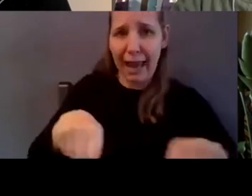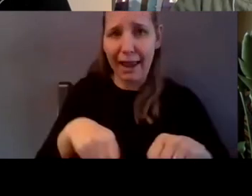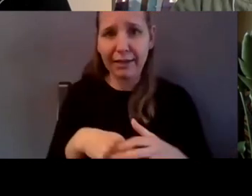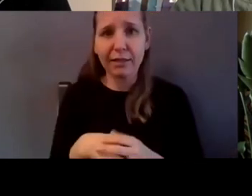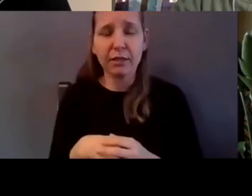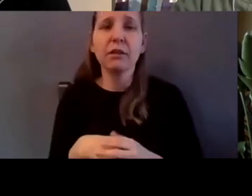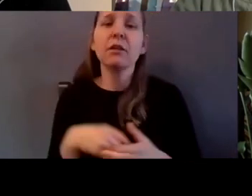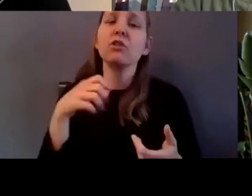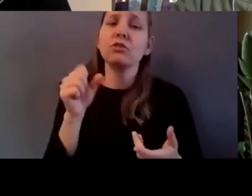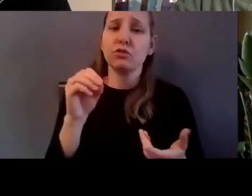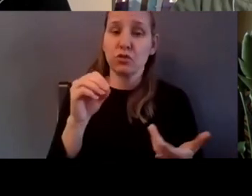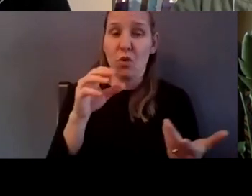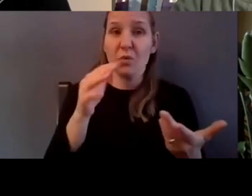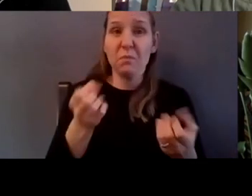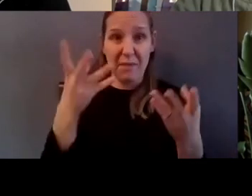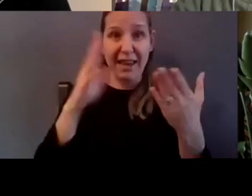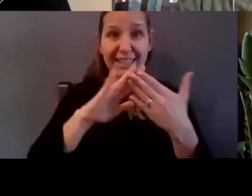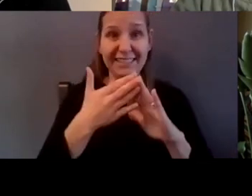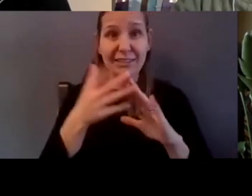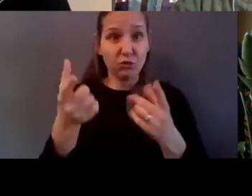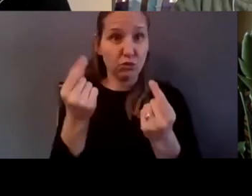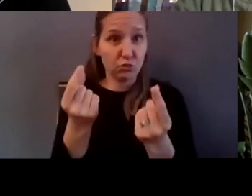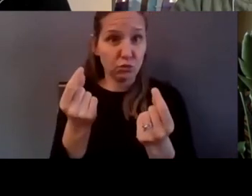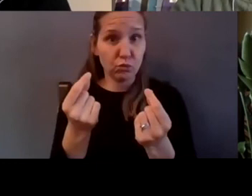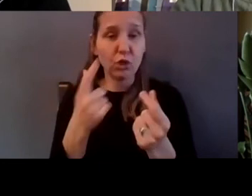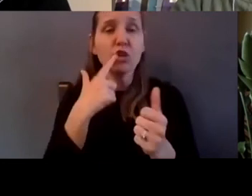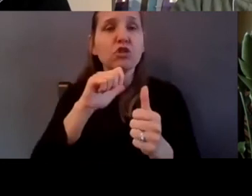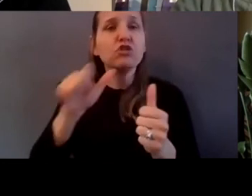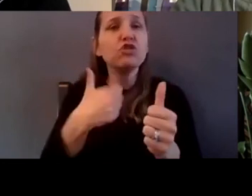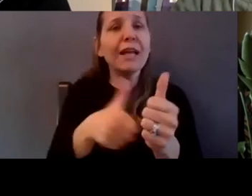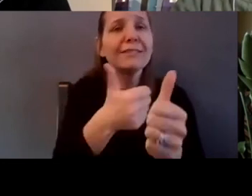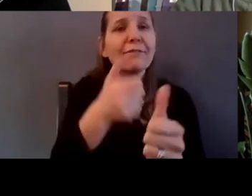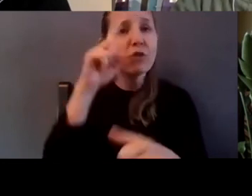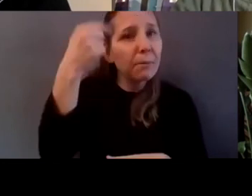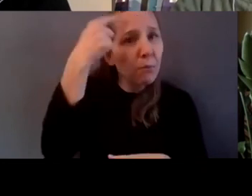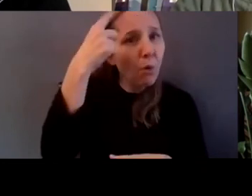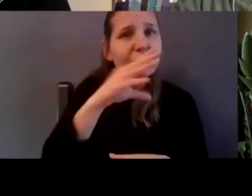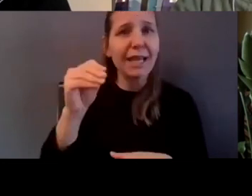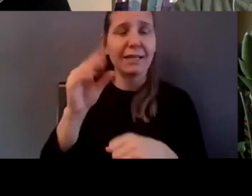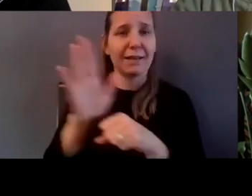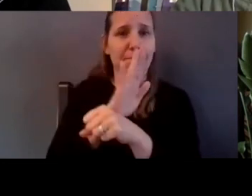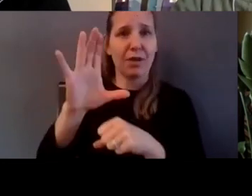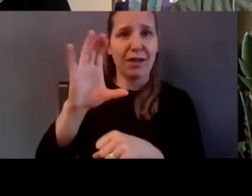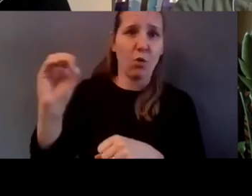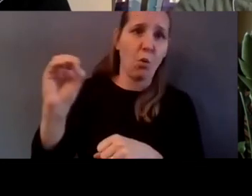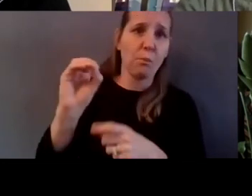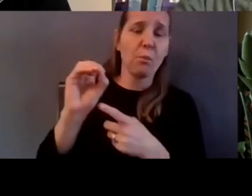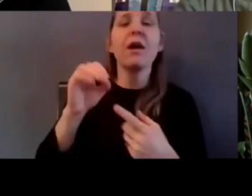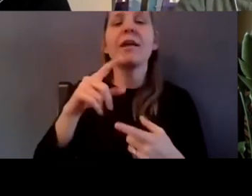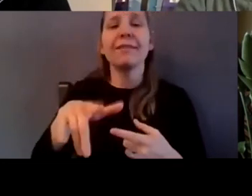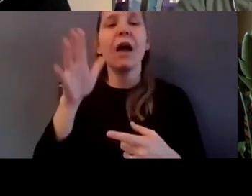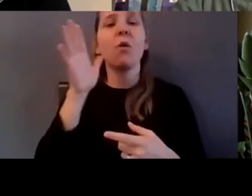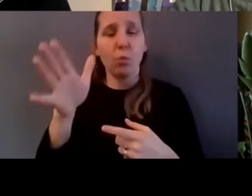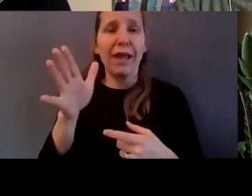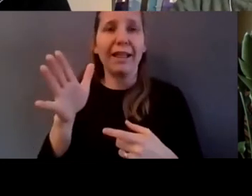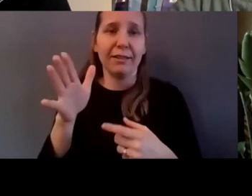driving force amongst many cities is to chase after employers and corporations who will land there for at least some time while they